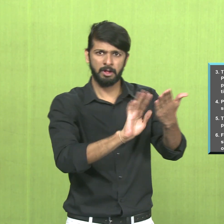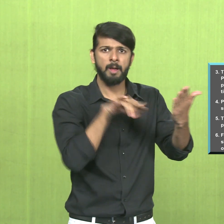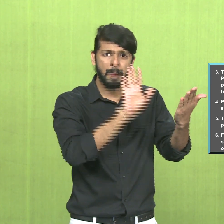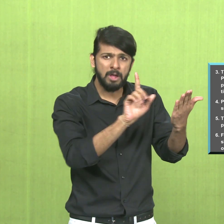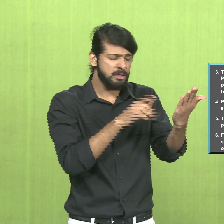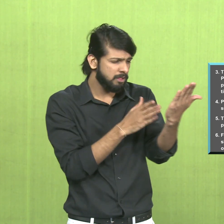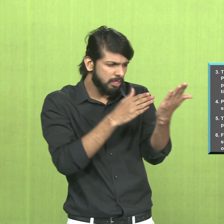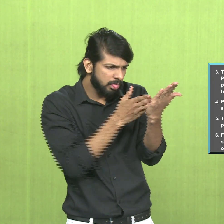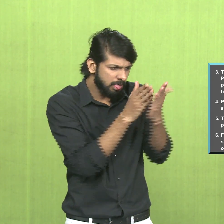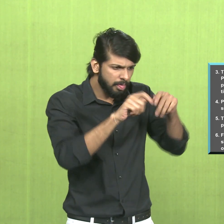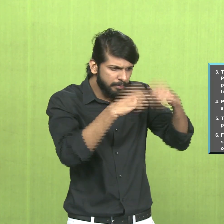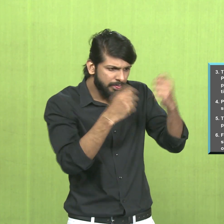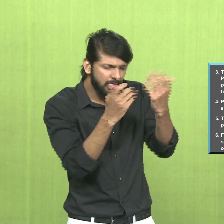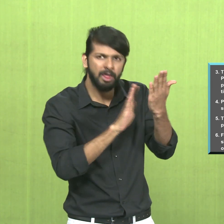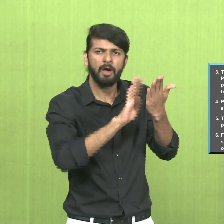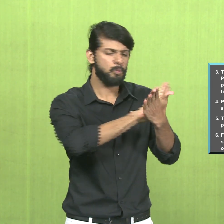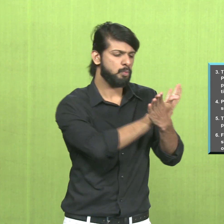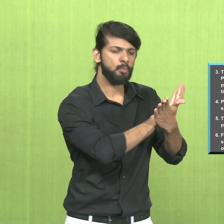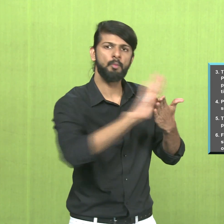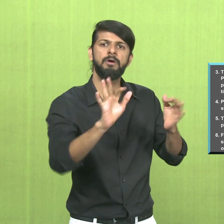colors do not crack or discolor.